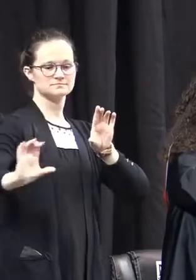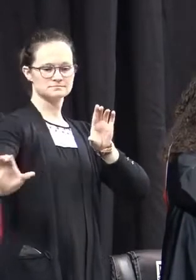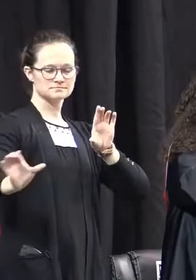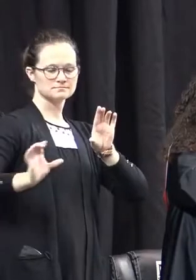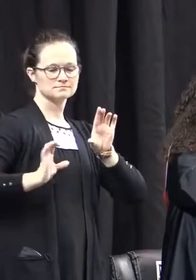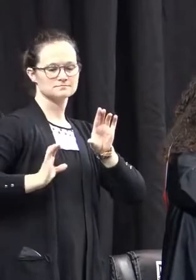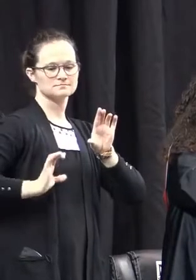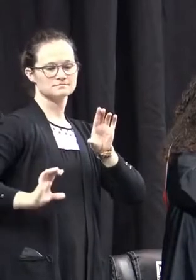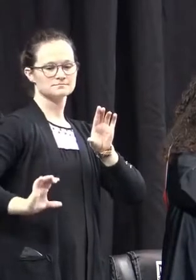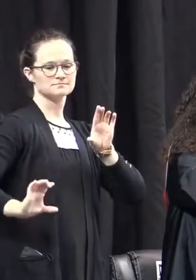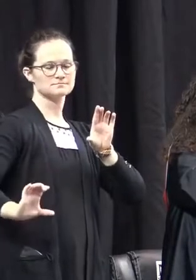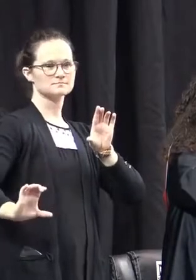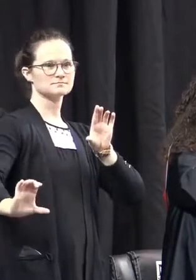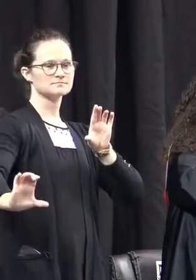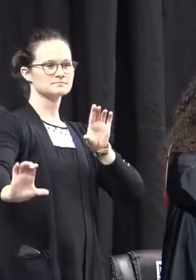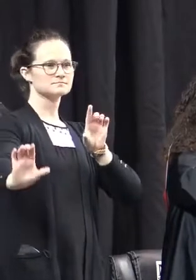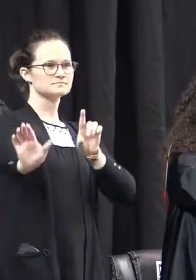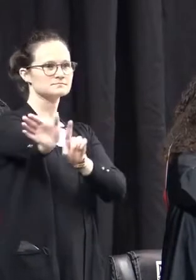bright